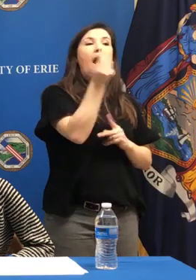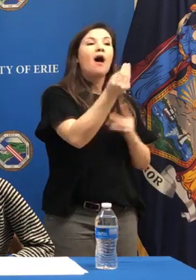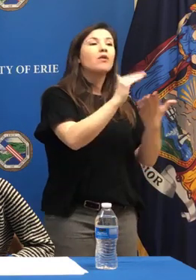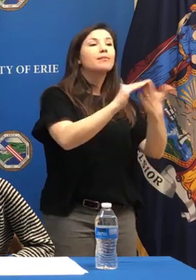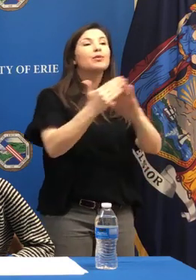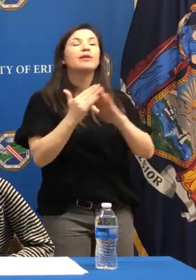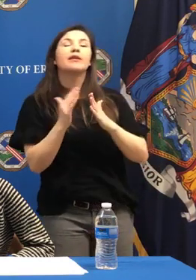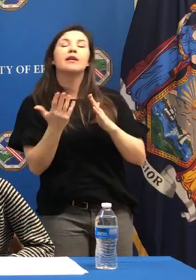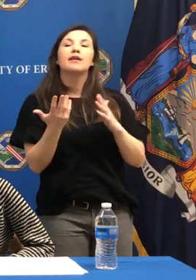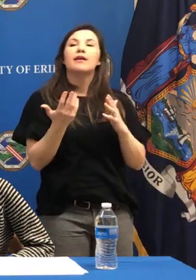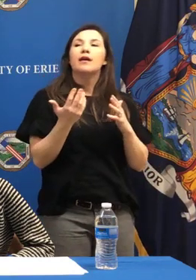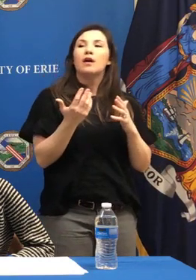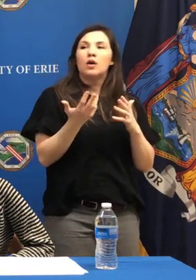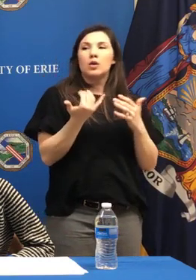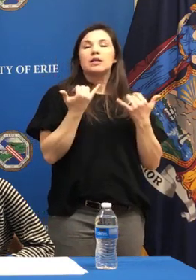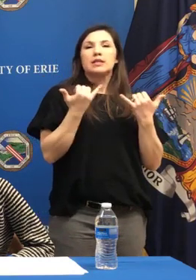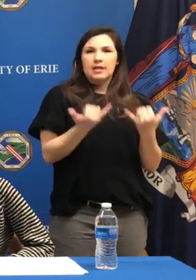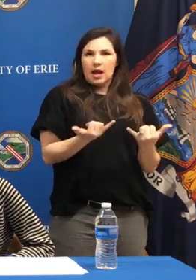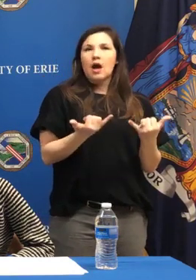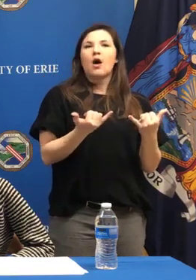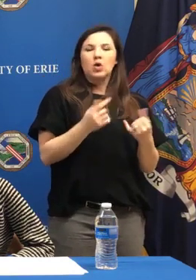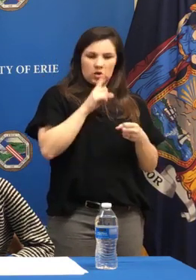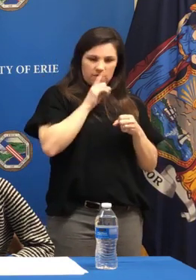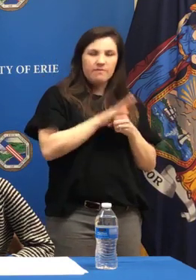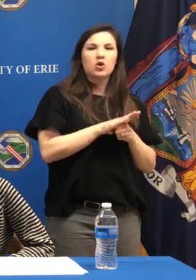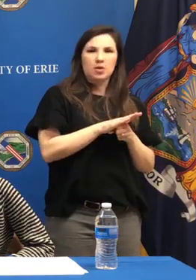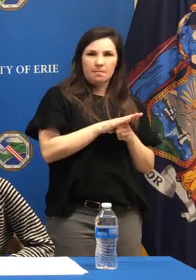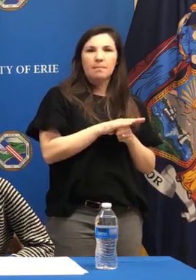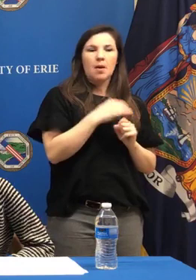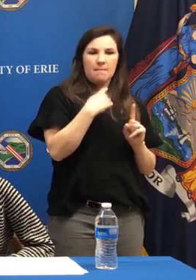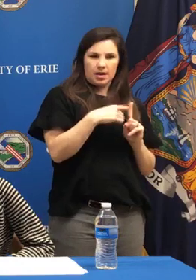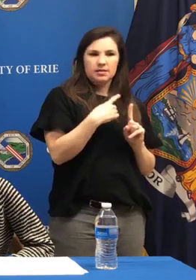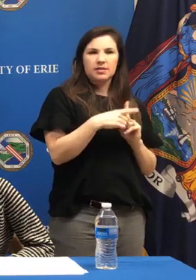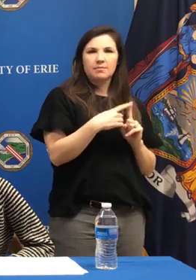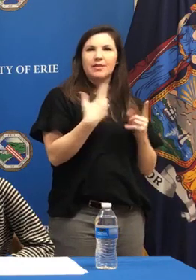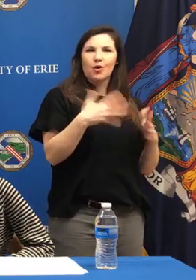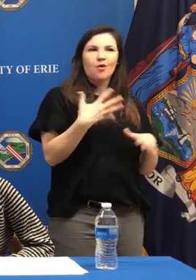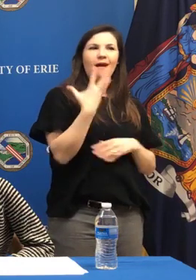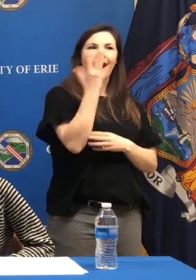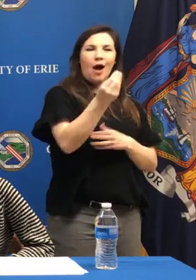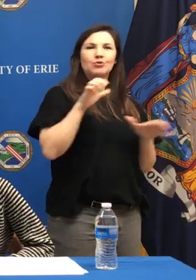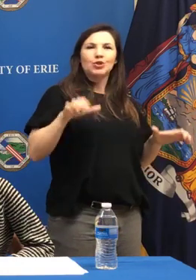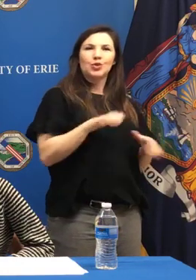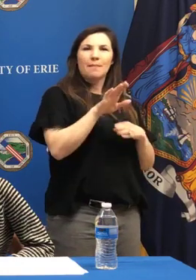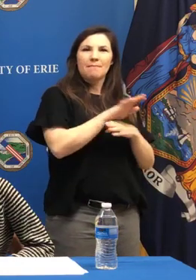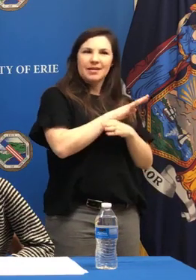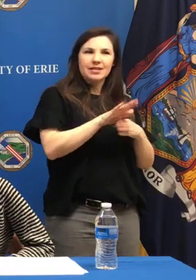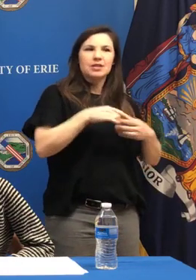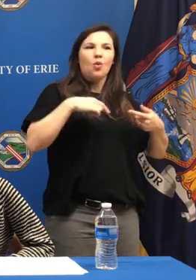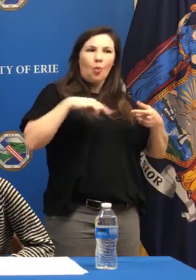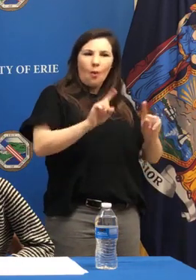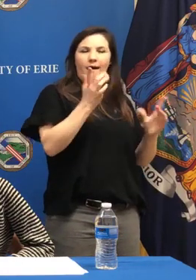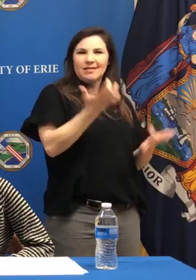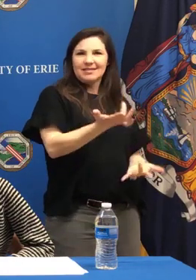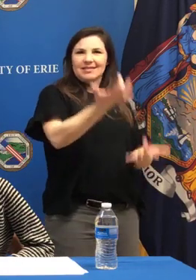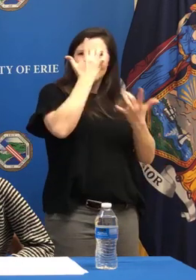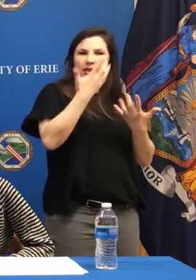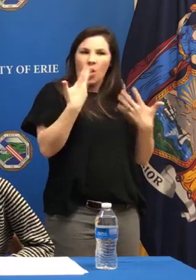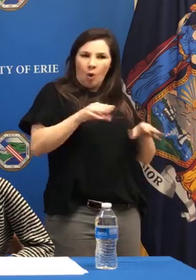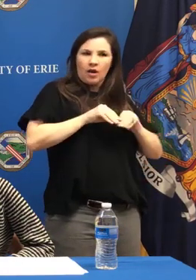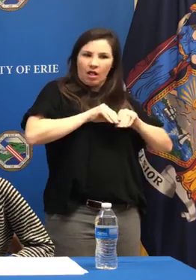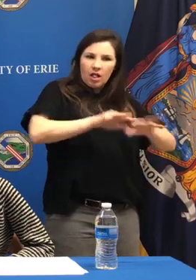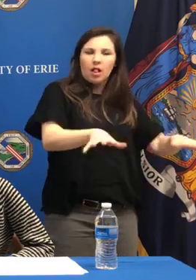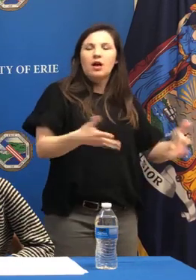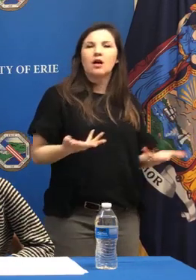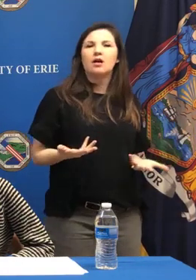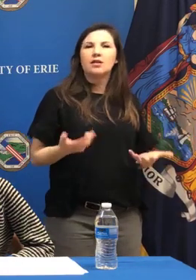who we now can confirm are positive, but they were out doing business while they were symptomatic. That's